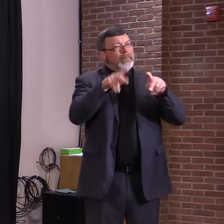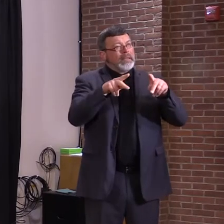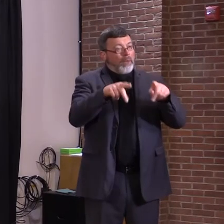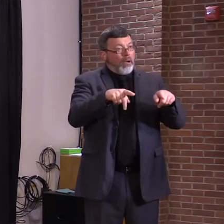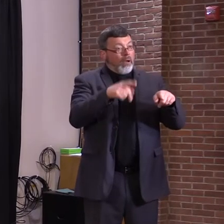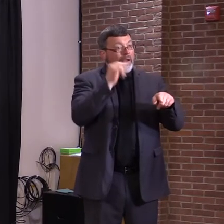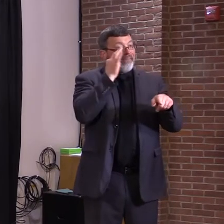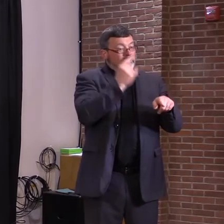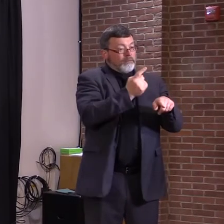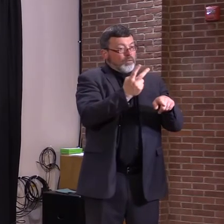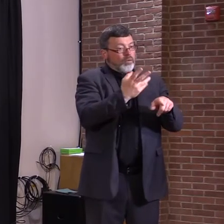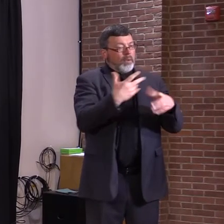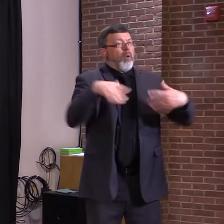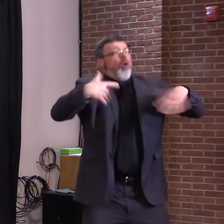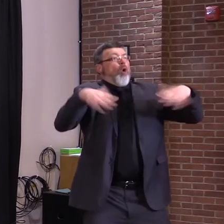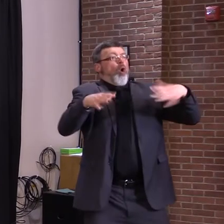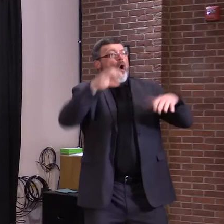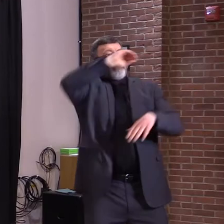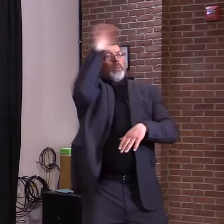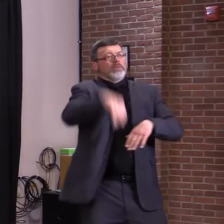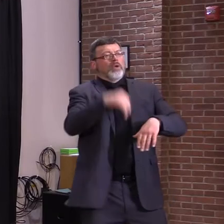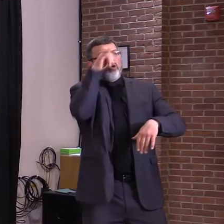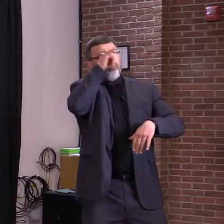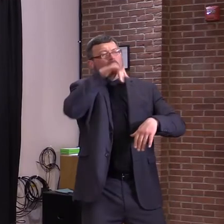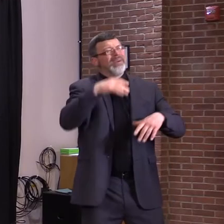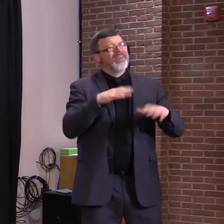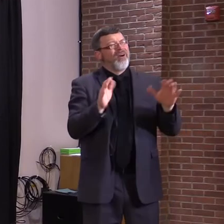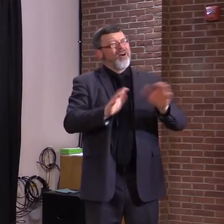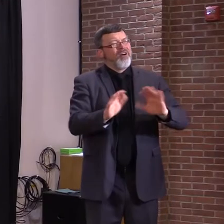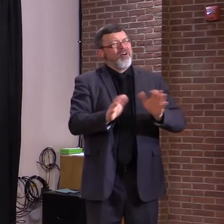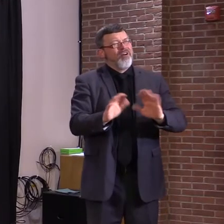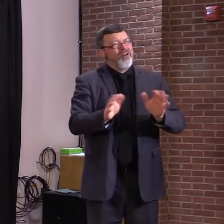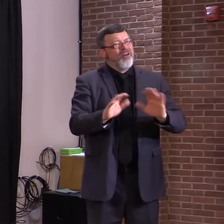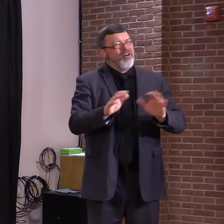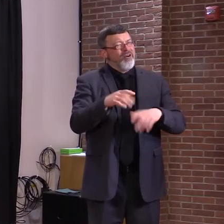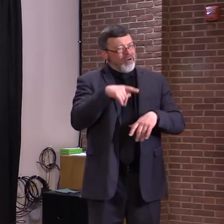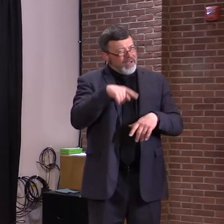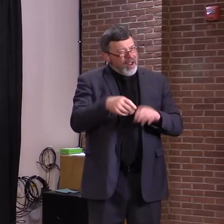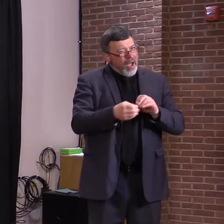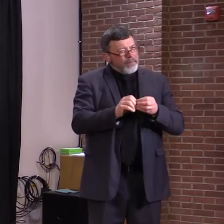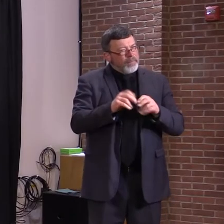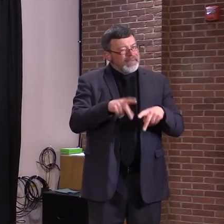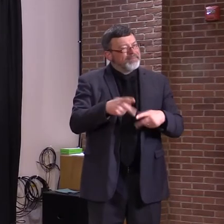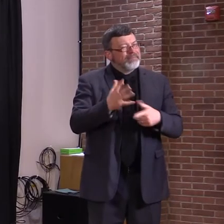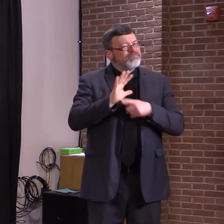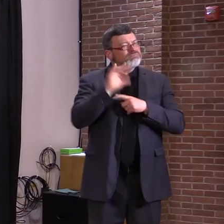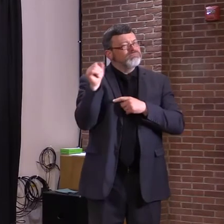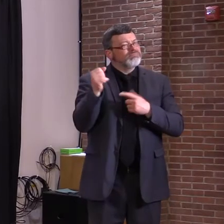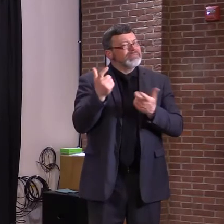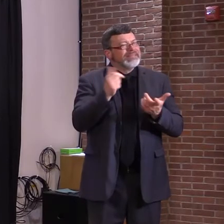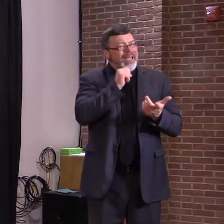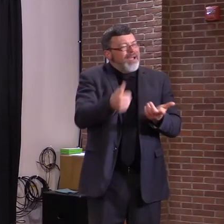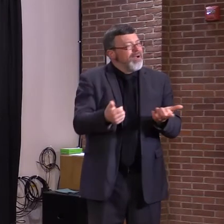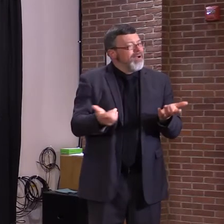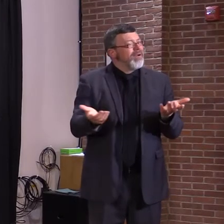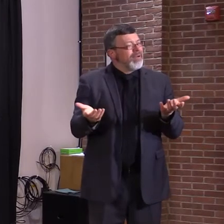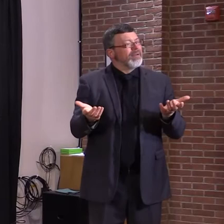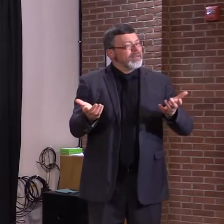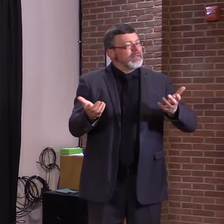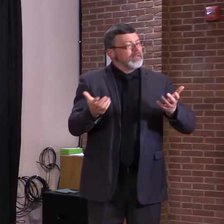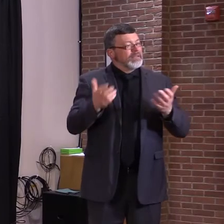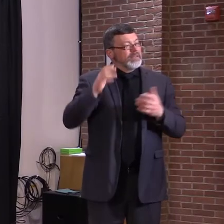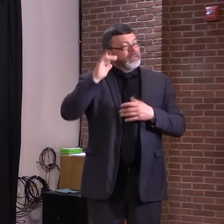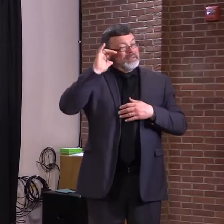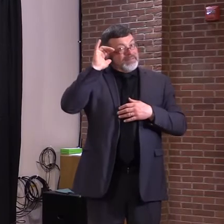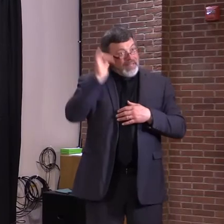again, I think it's important that school districts do defer to the Department of Health when they're making their local recommendations. And, you